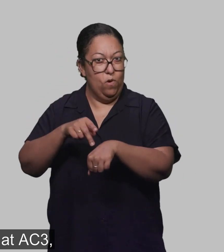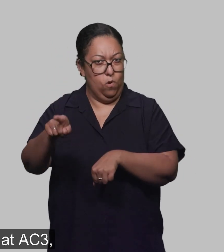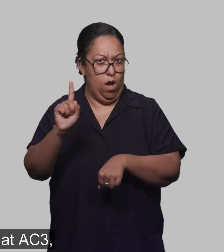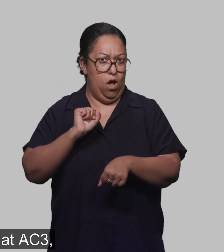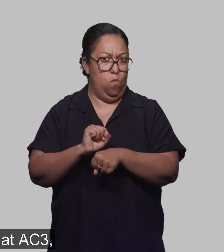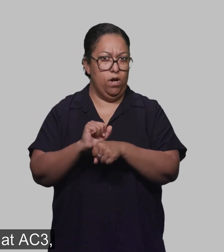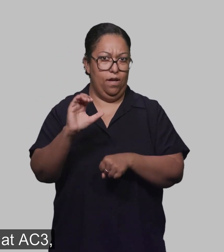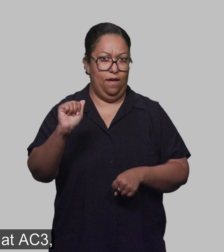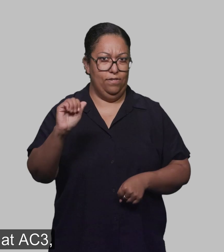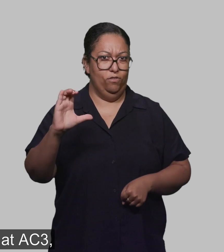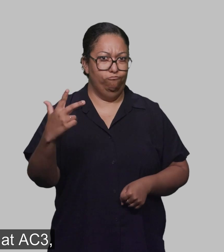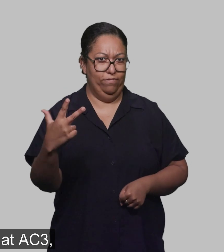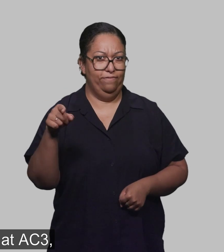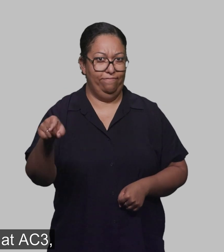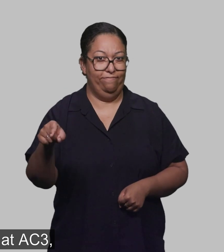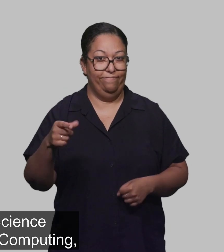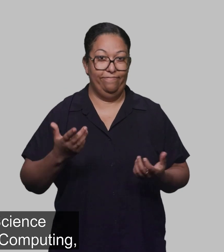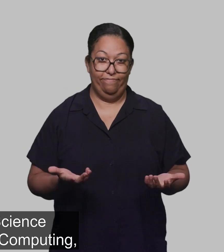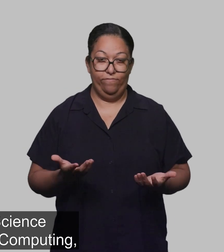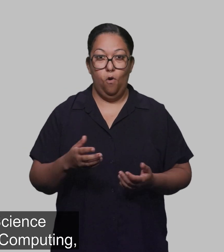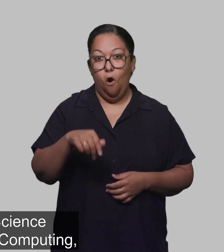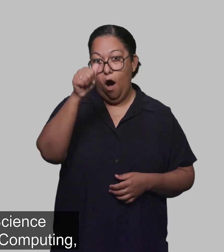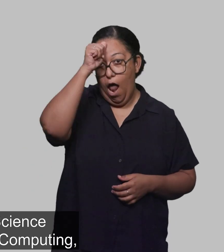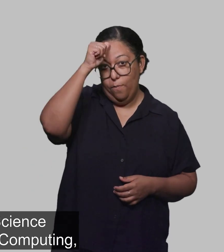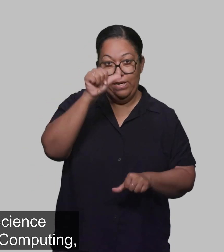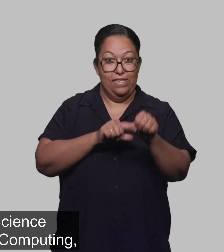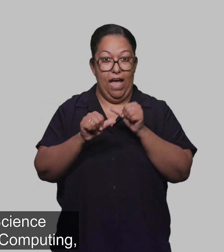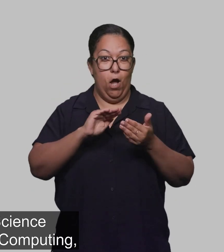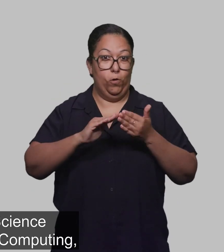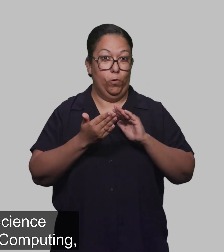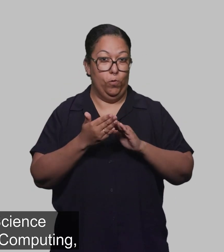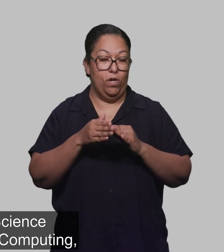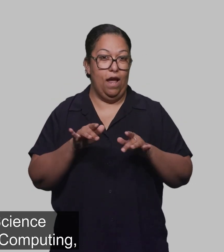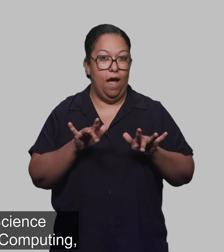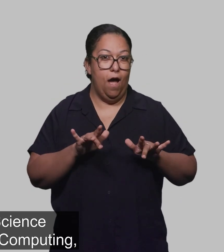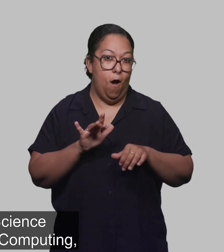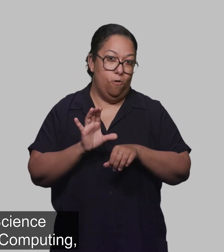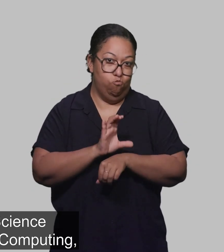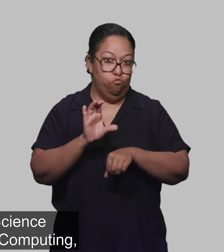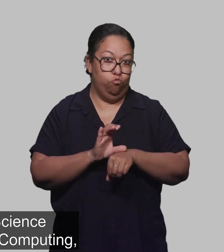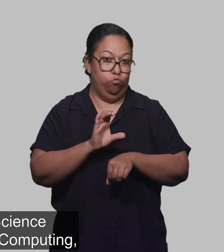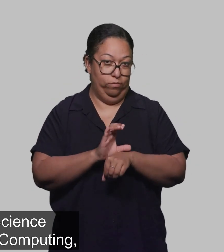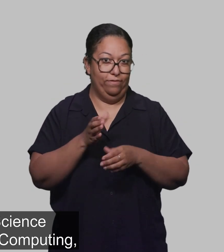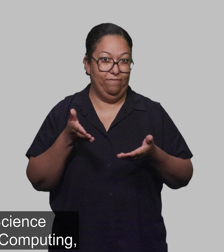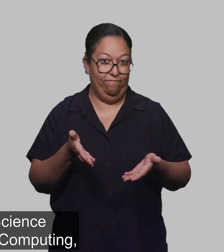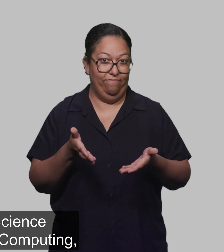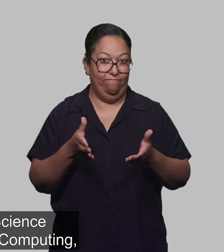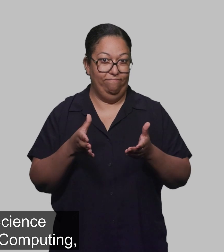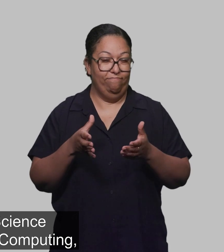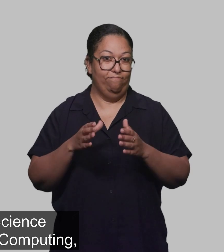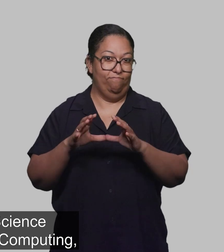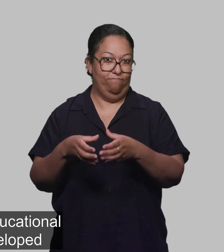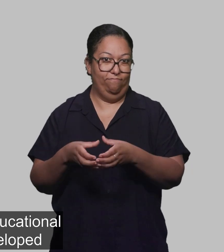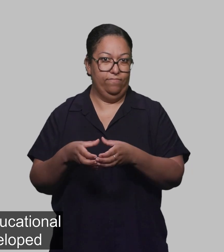work at AC3 or Arecibo, Science, Community, and